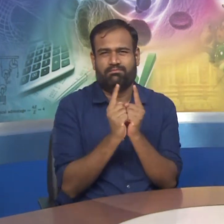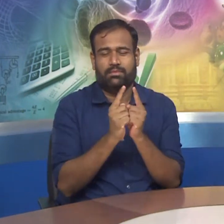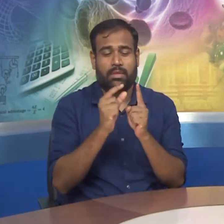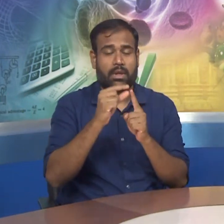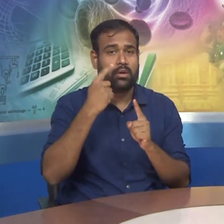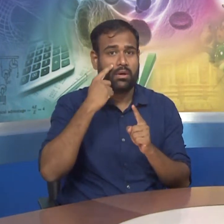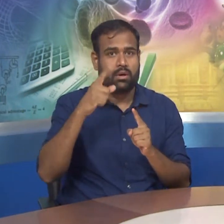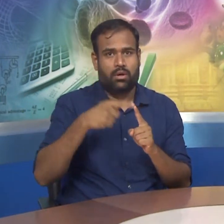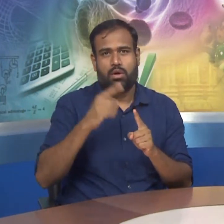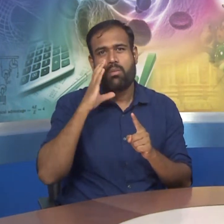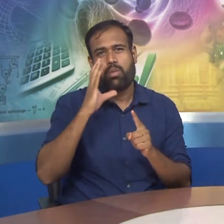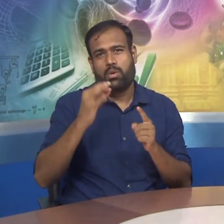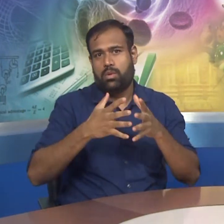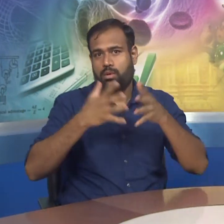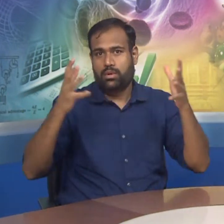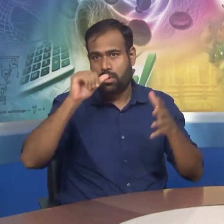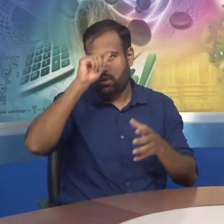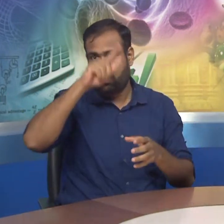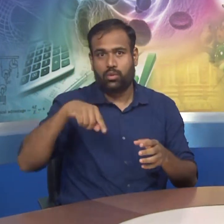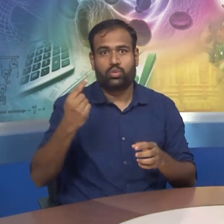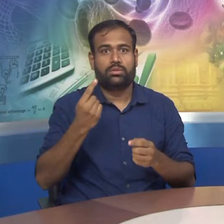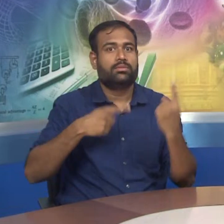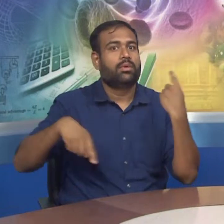Public interest litigation.